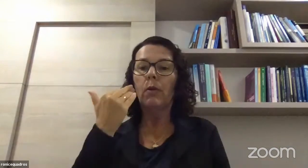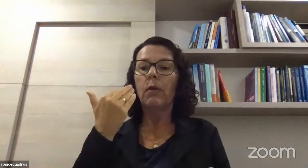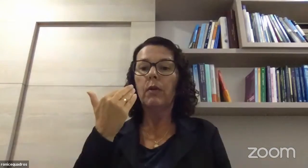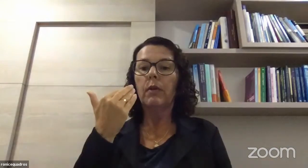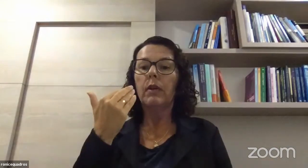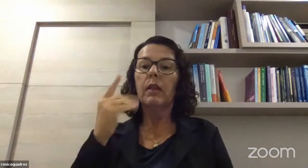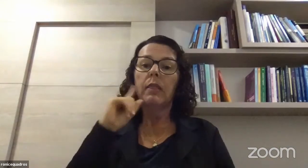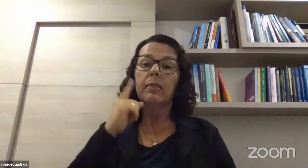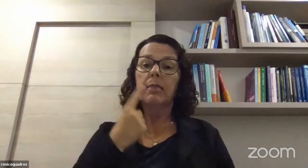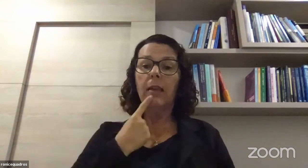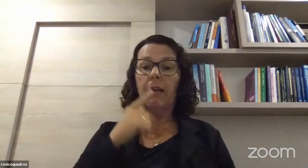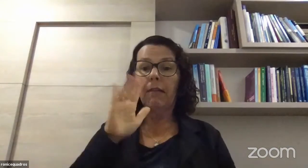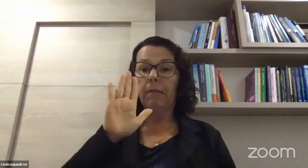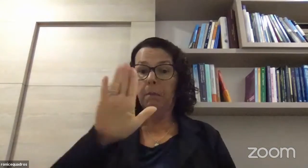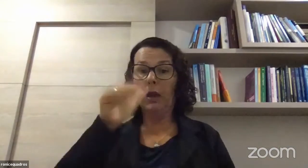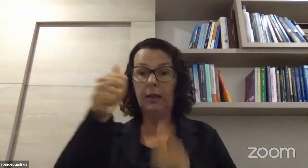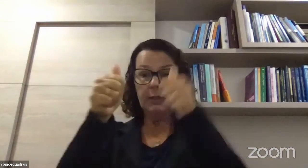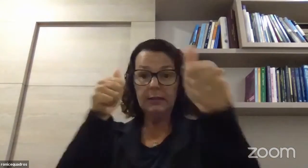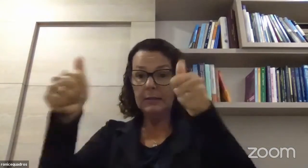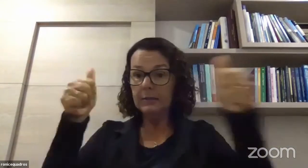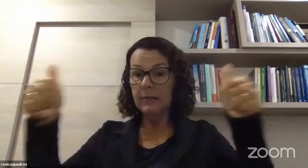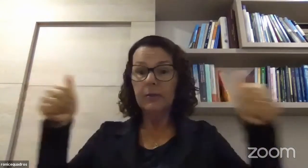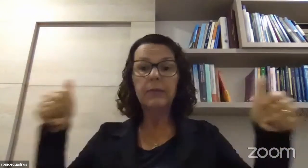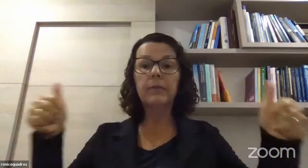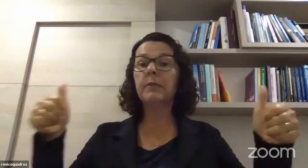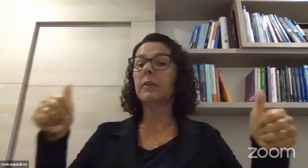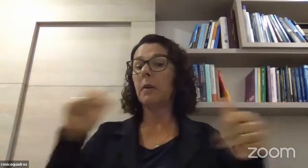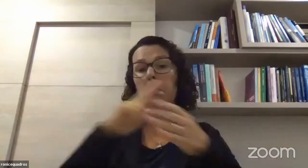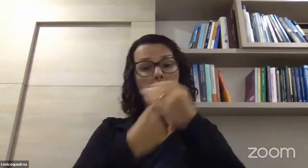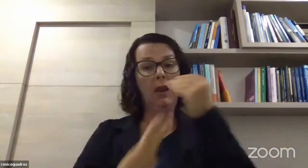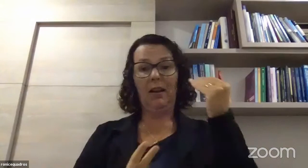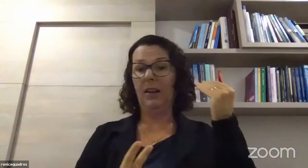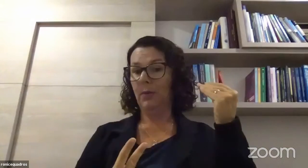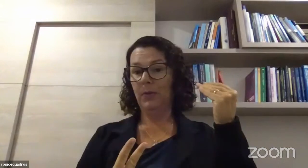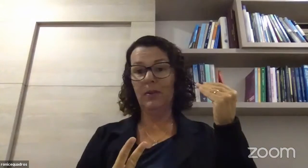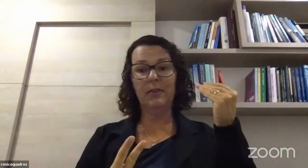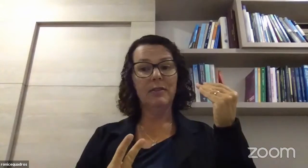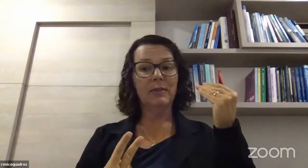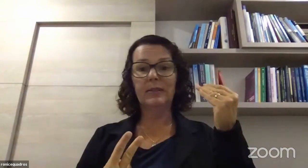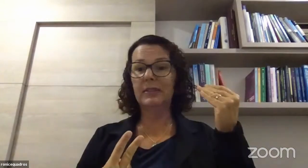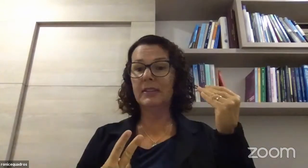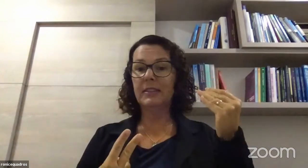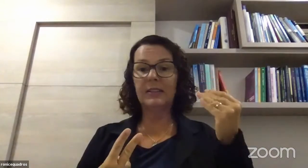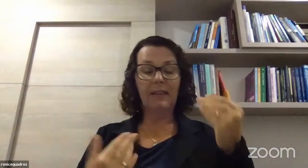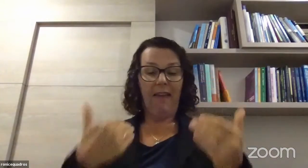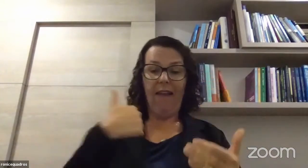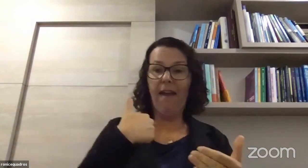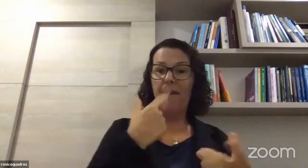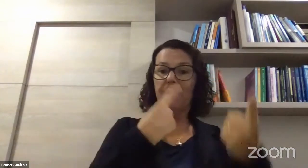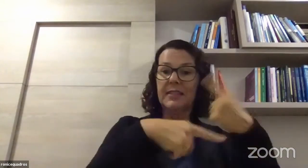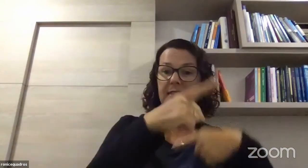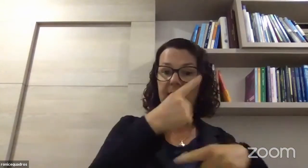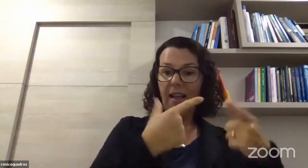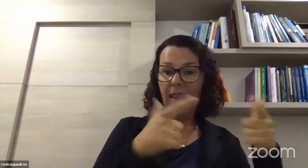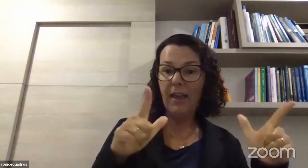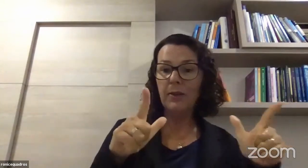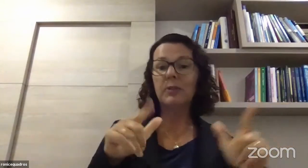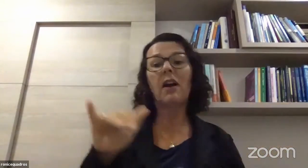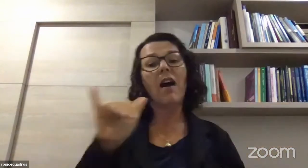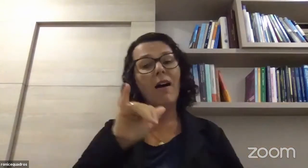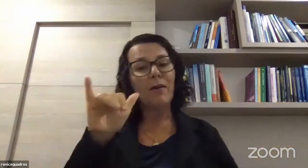Bilingual education, as you know, many deaf individuals are bilingual